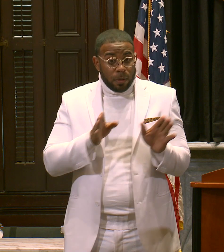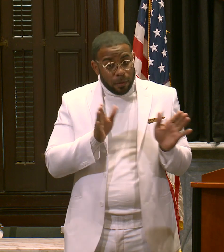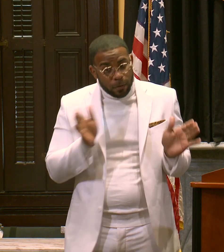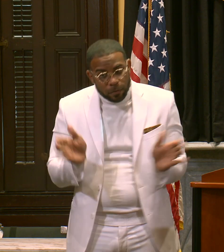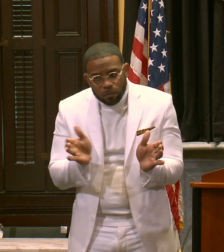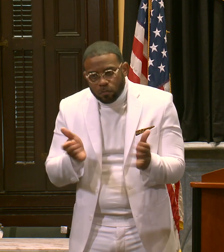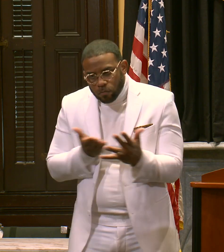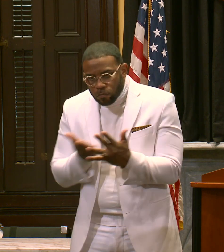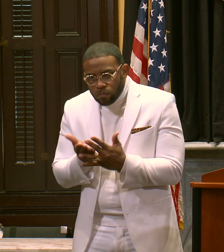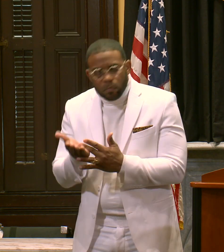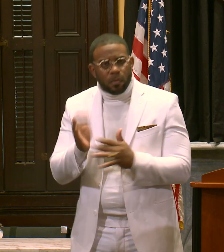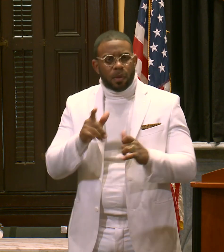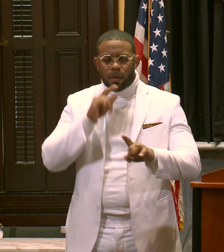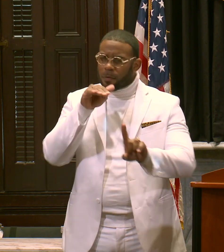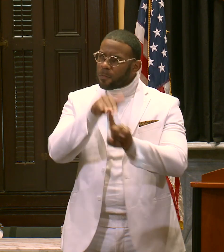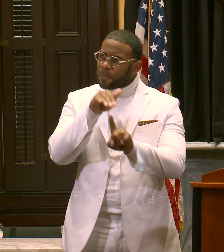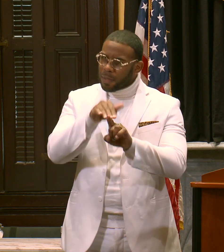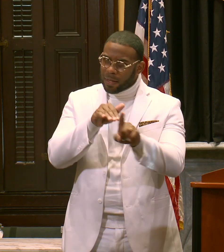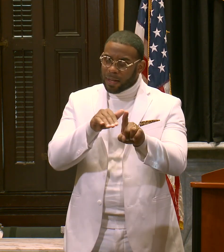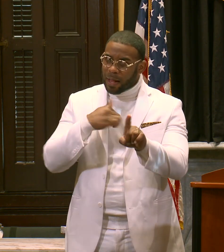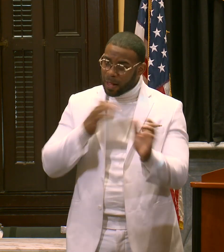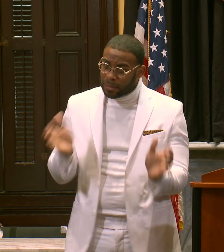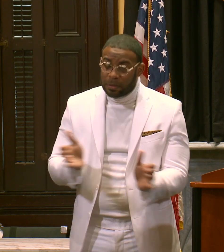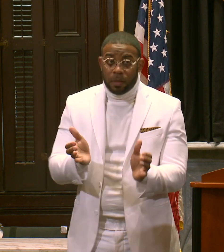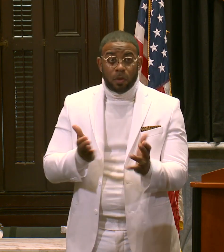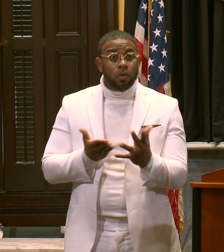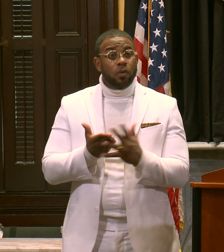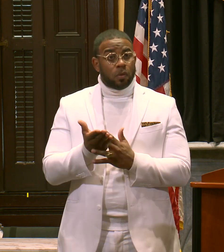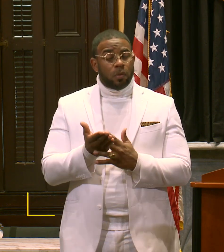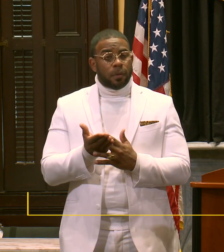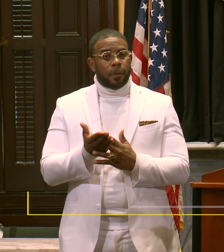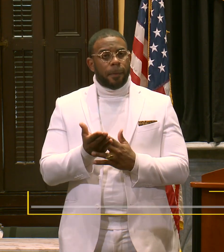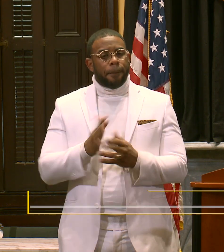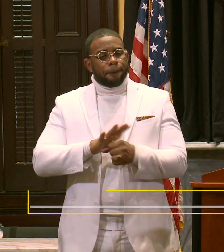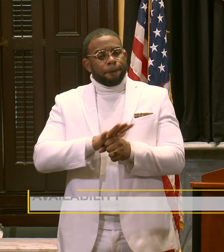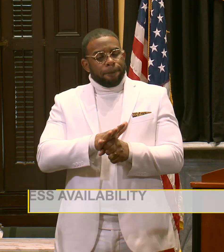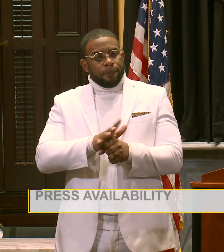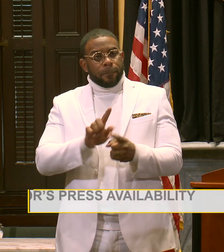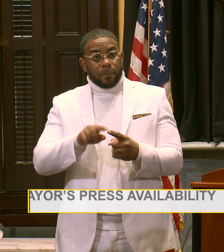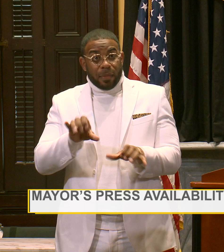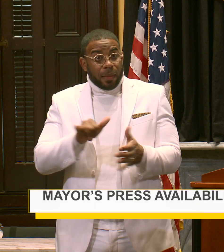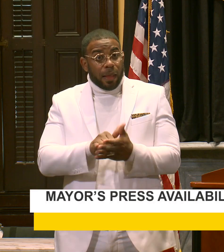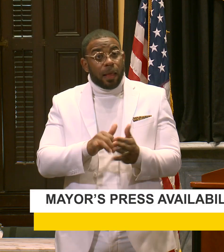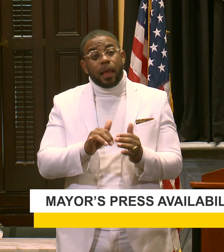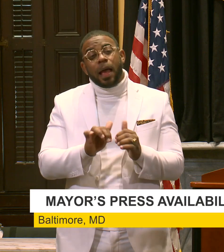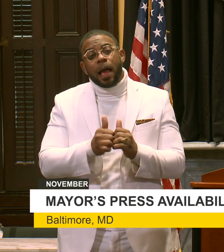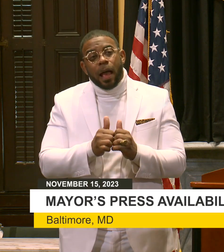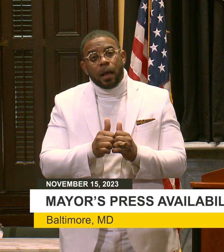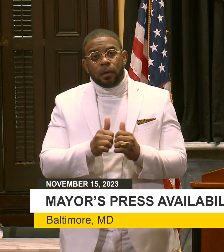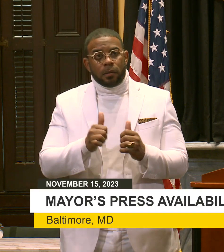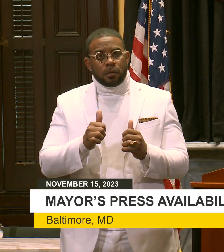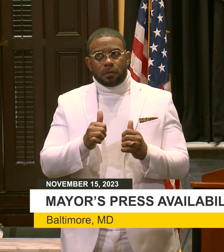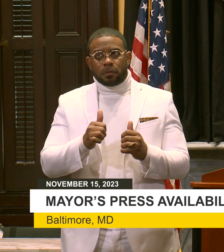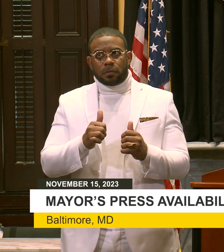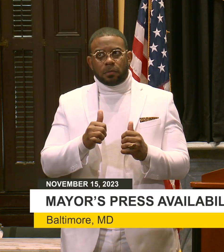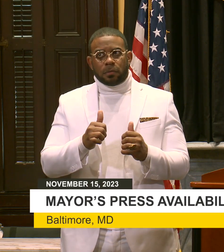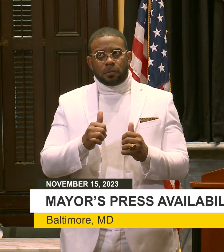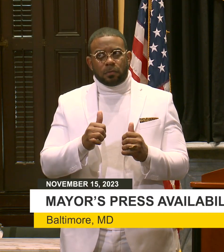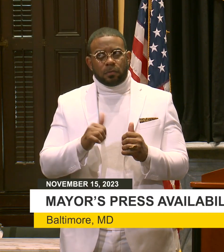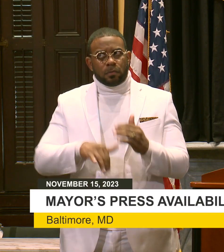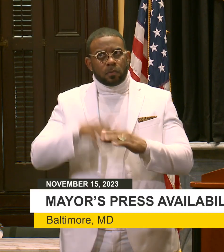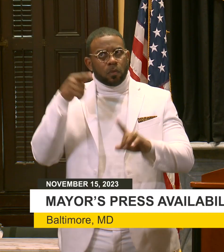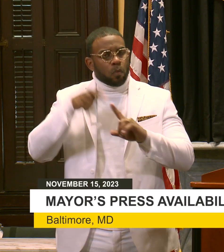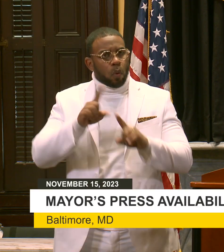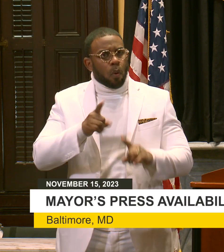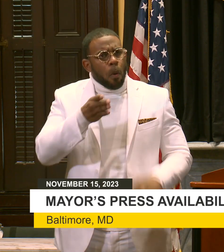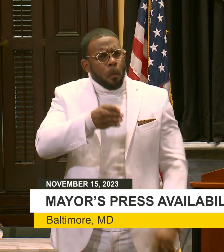us through that. Folks need to be reminded that I shepherded us through the pandemic and did that to the point